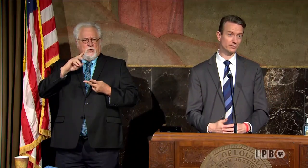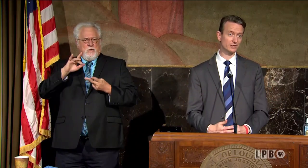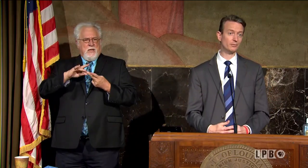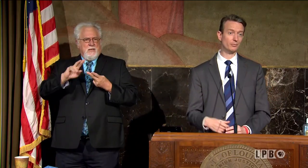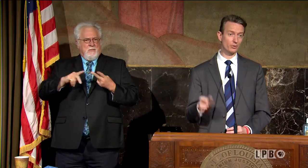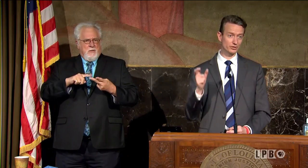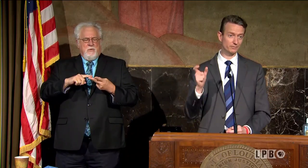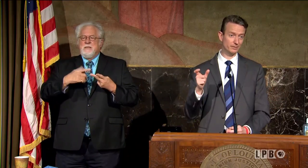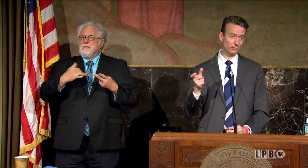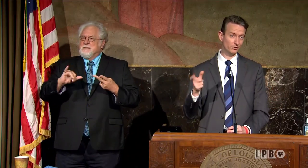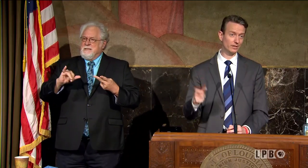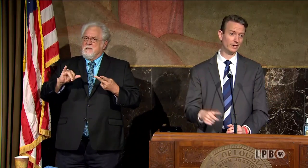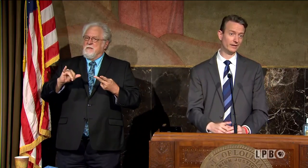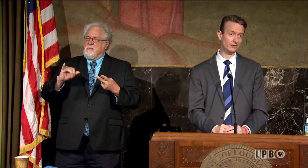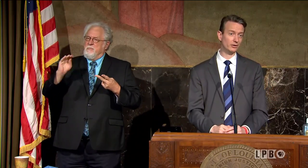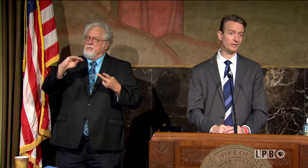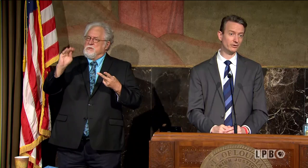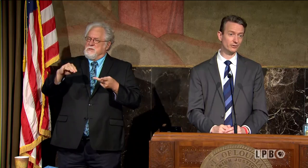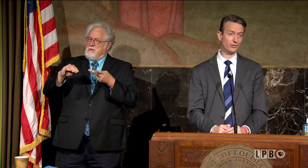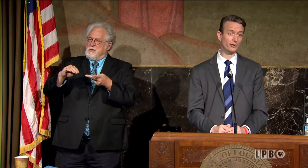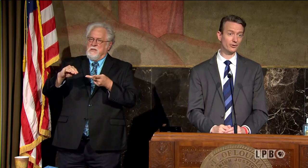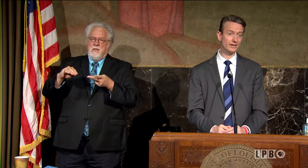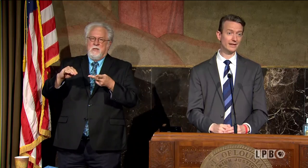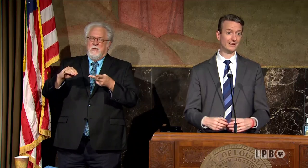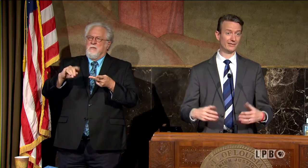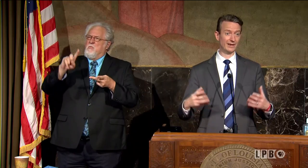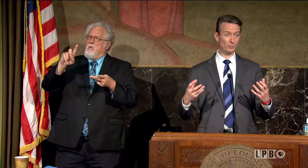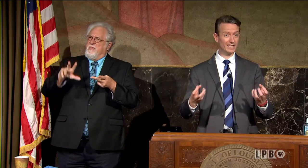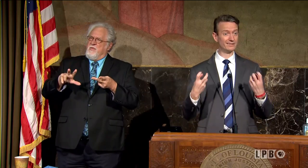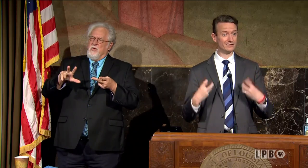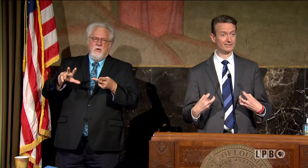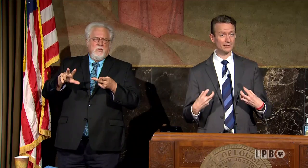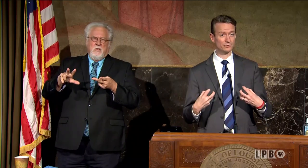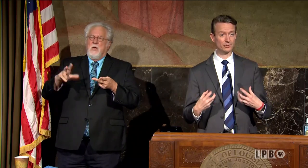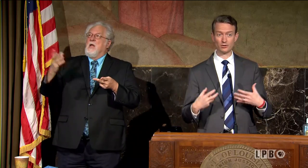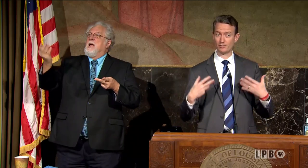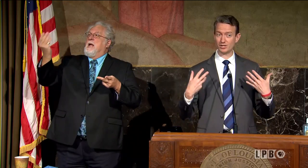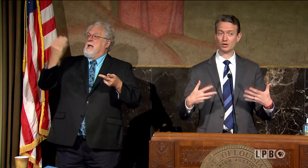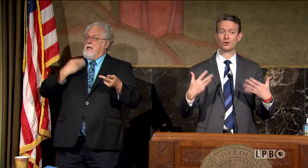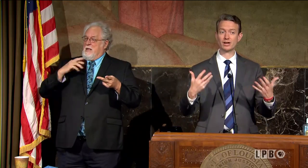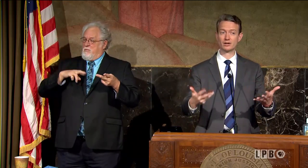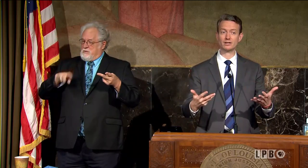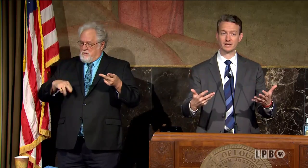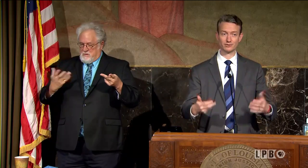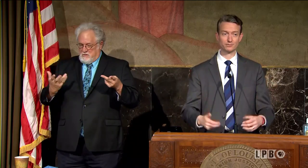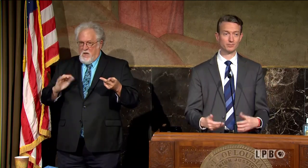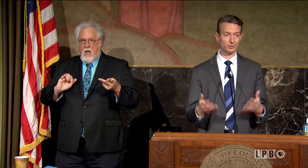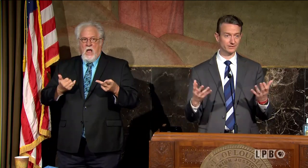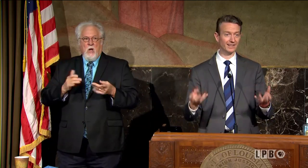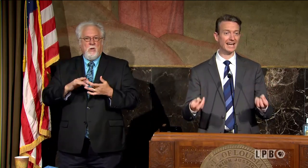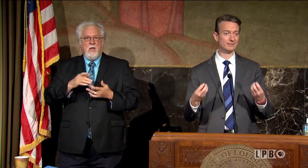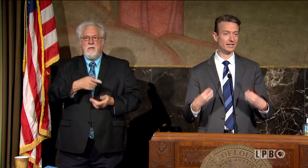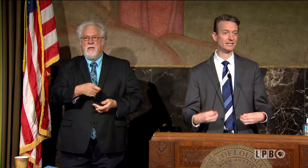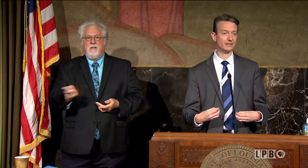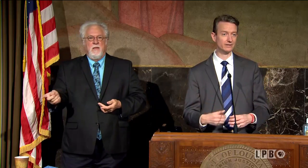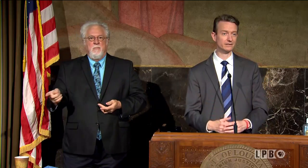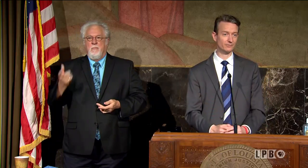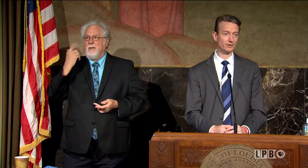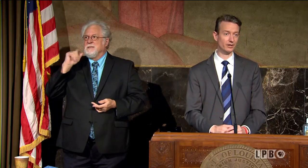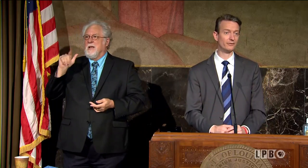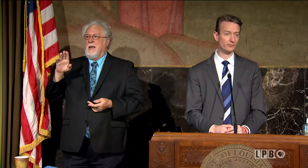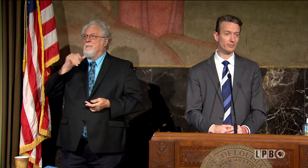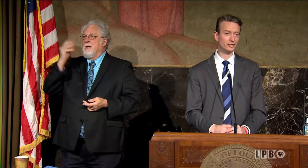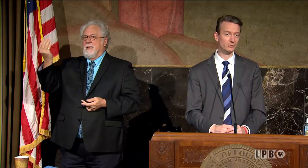So there's still a proportion of people, a little bit under a third, that we get the test result and we don't know how to contact those people because the lab's not telling